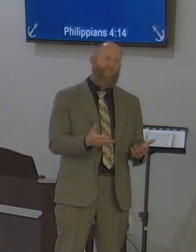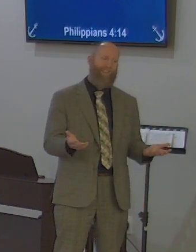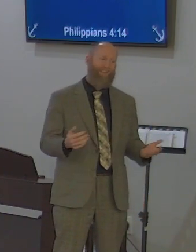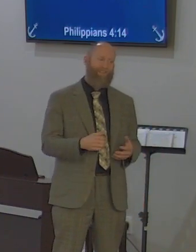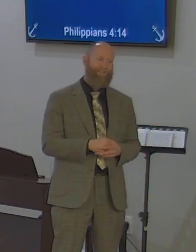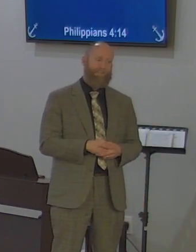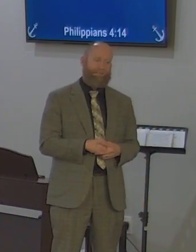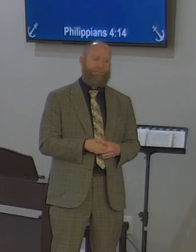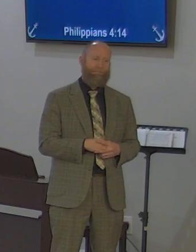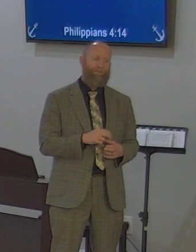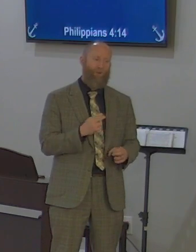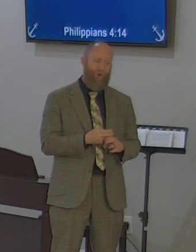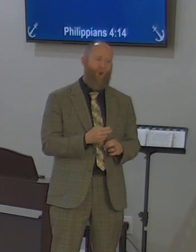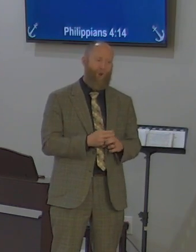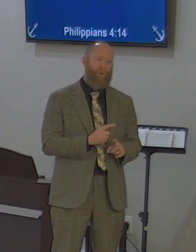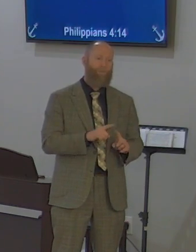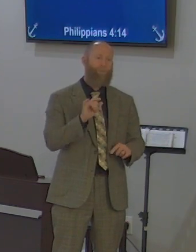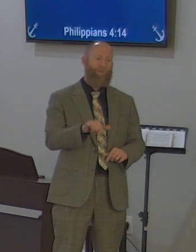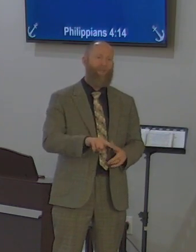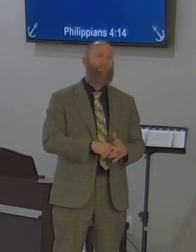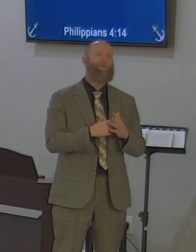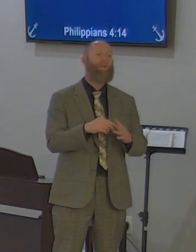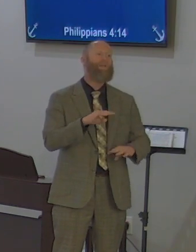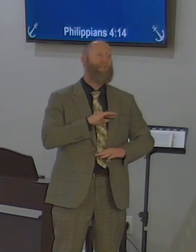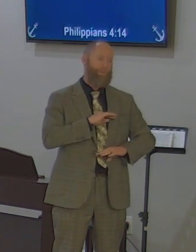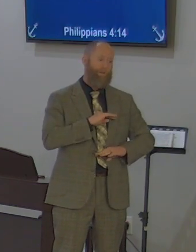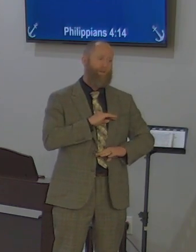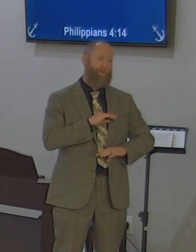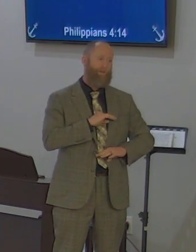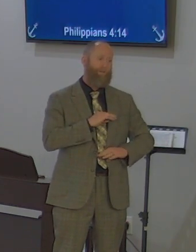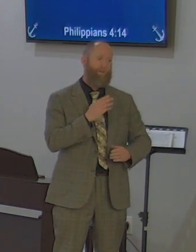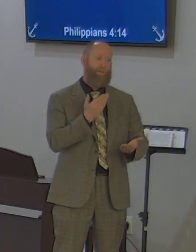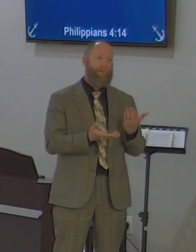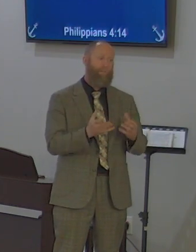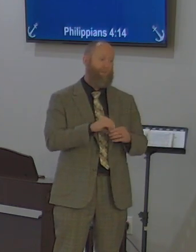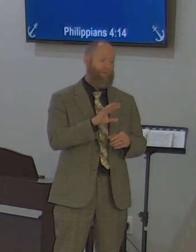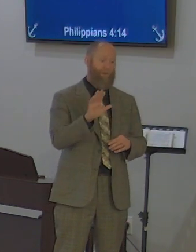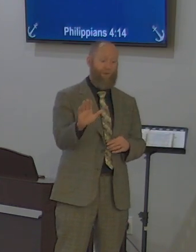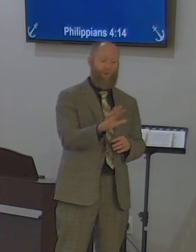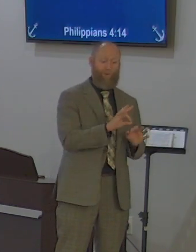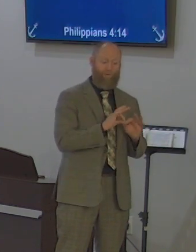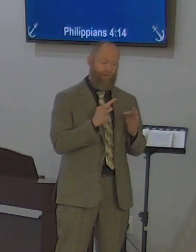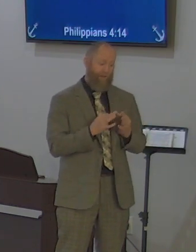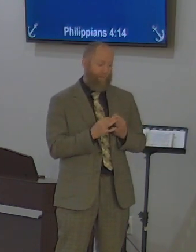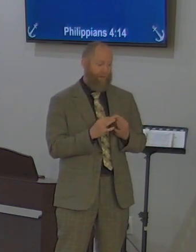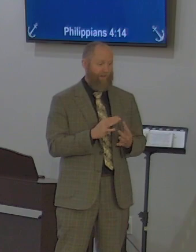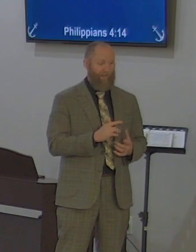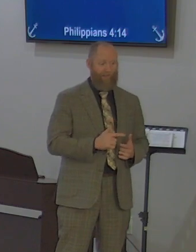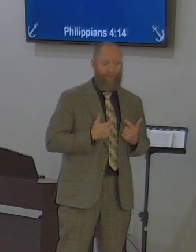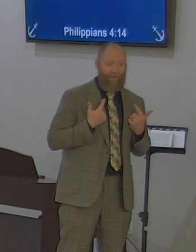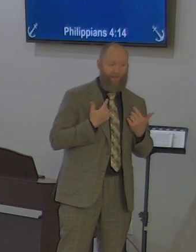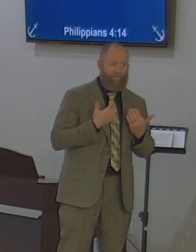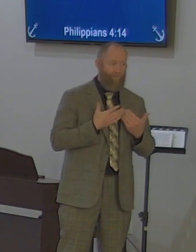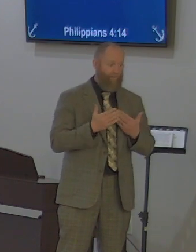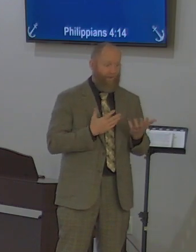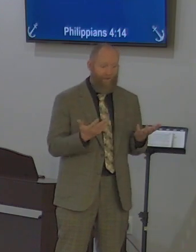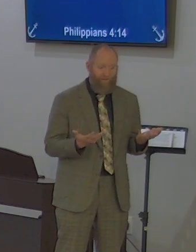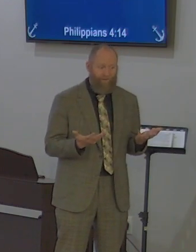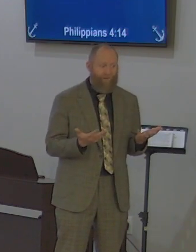life. Whether they be here or in your family, or just in your personal spiritual life.